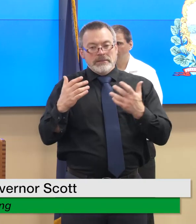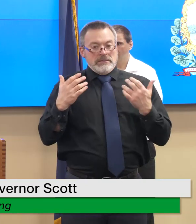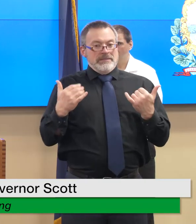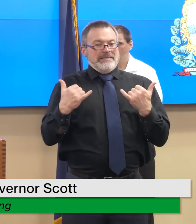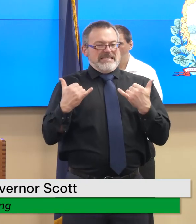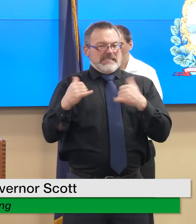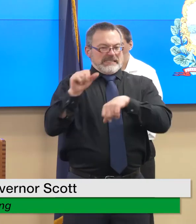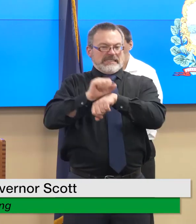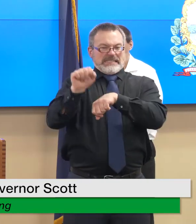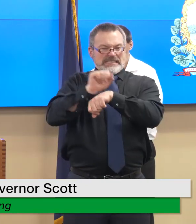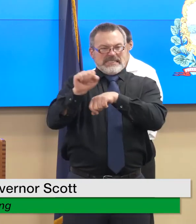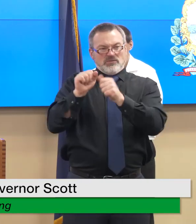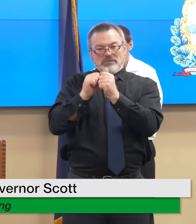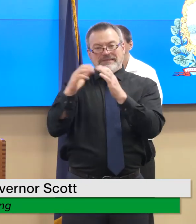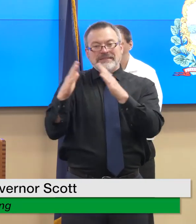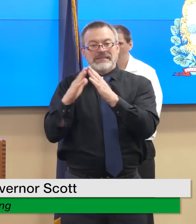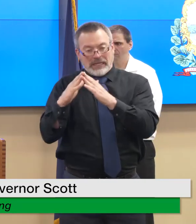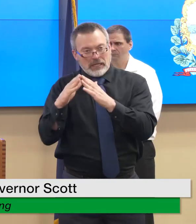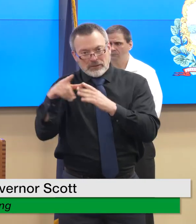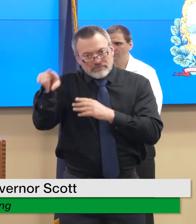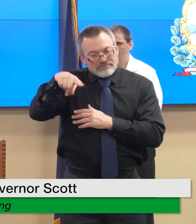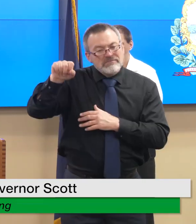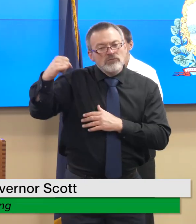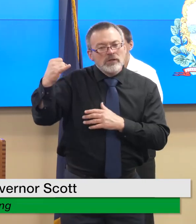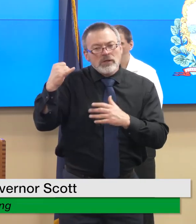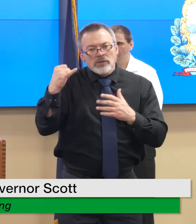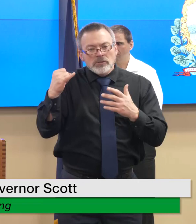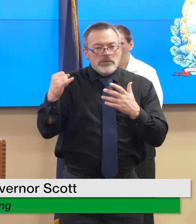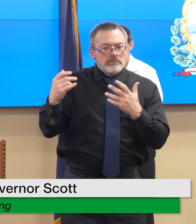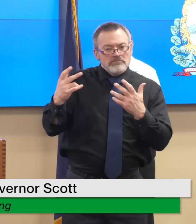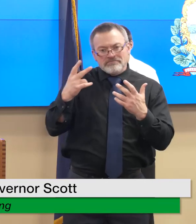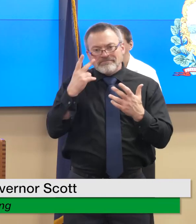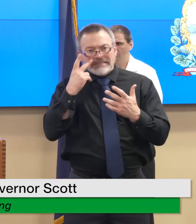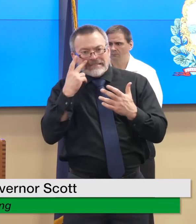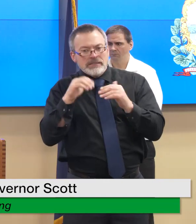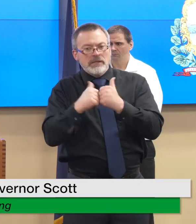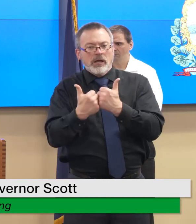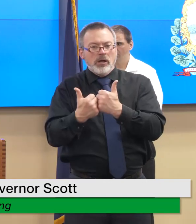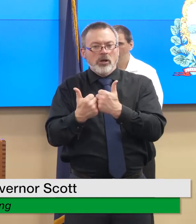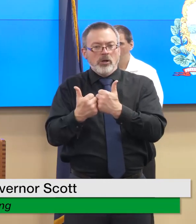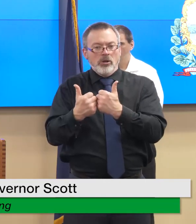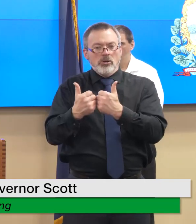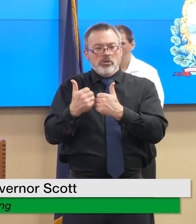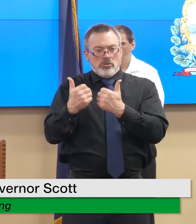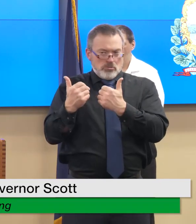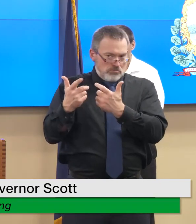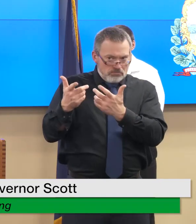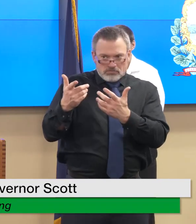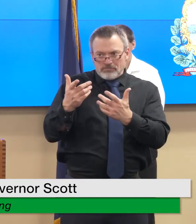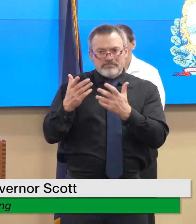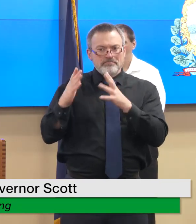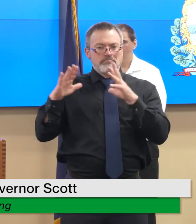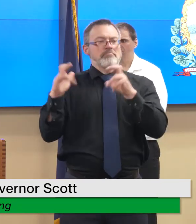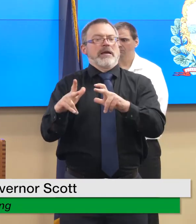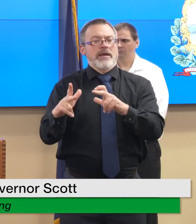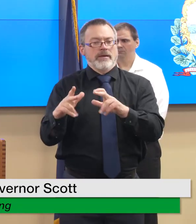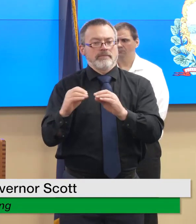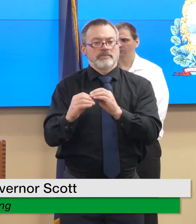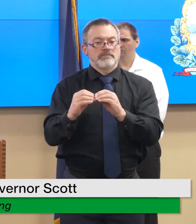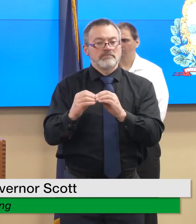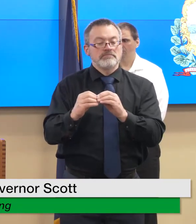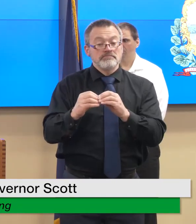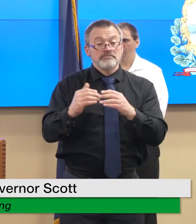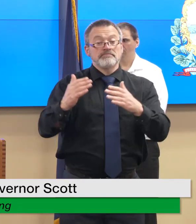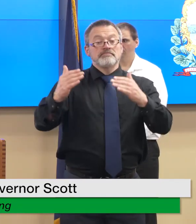the town to understand the long-term impacts of having it offline. The water main that broke during the